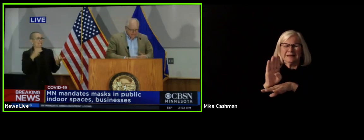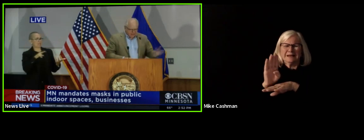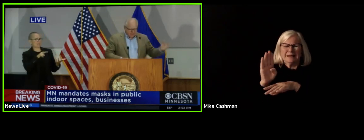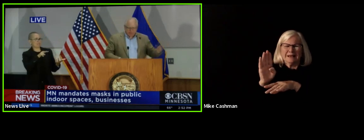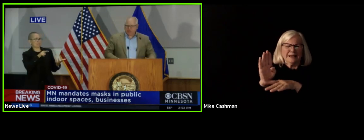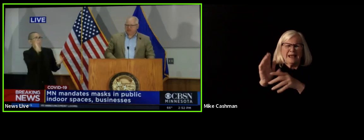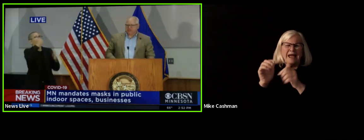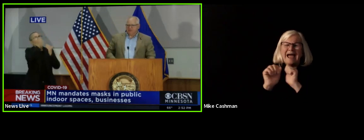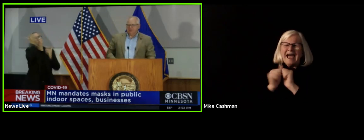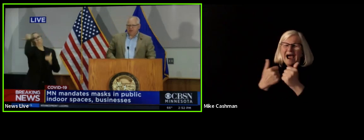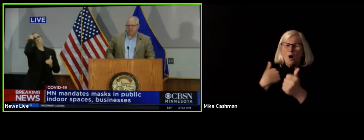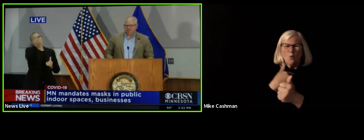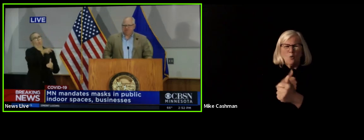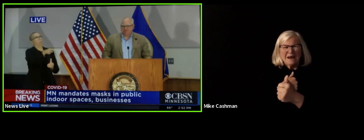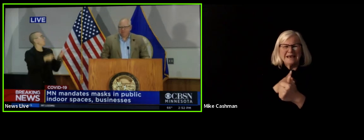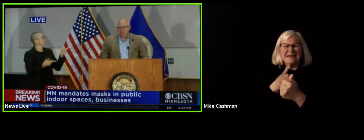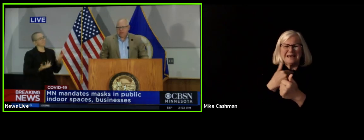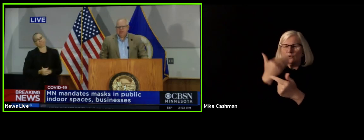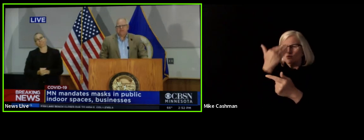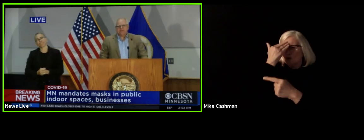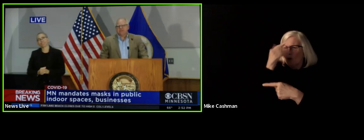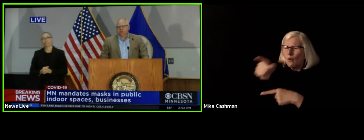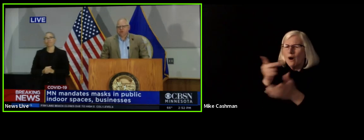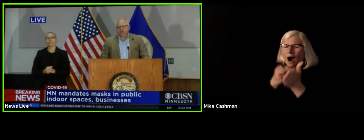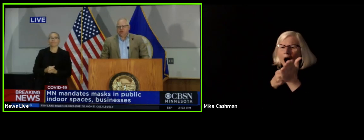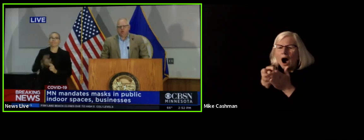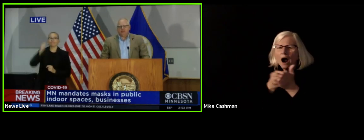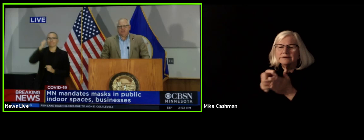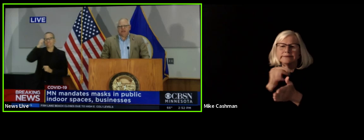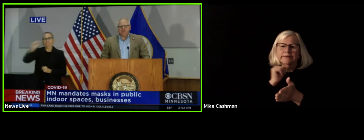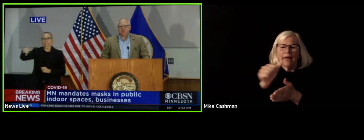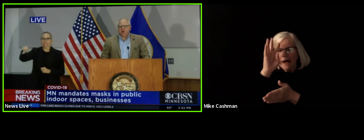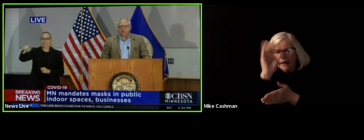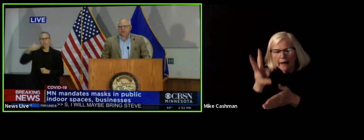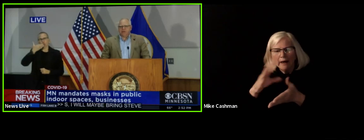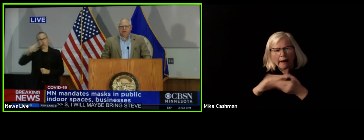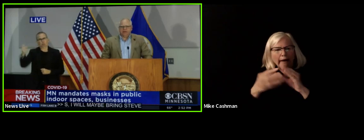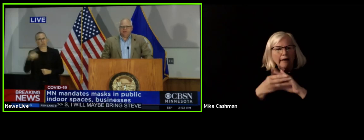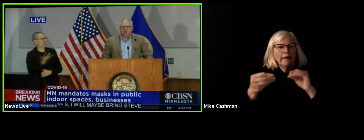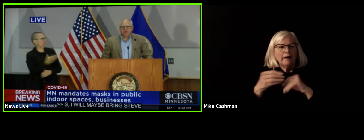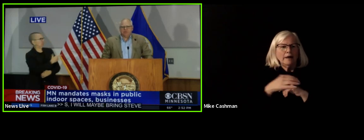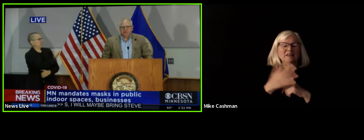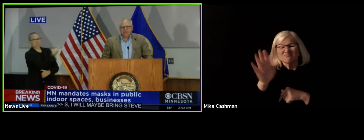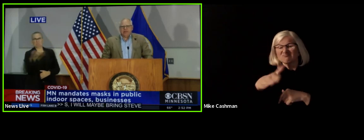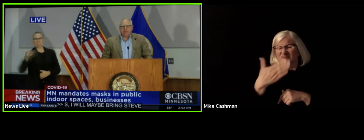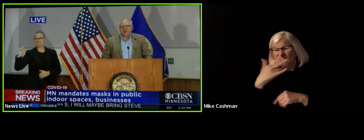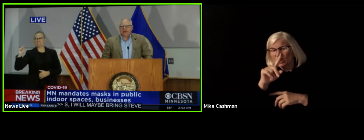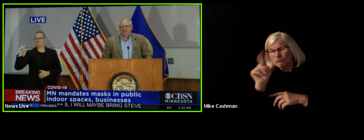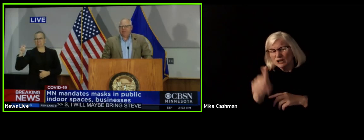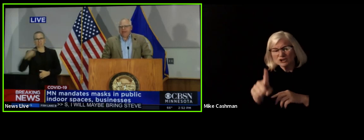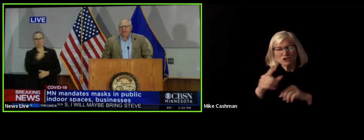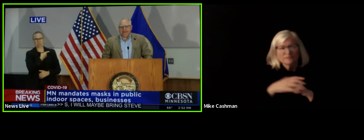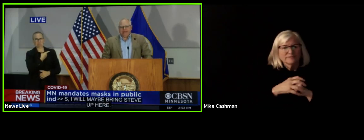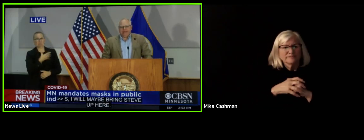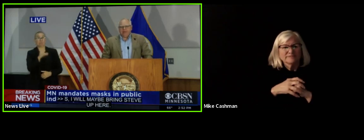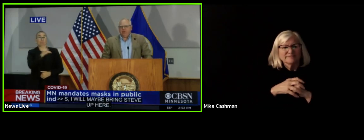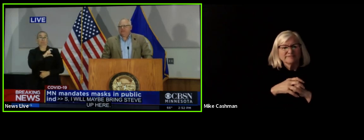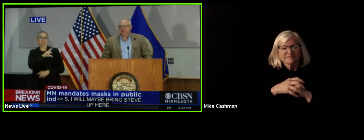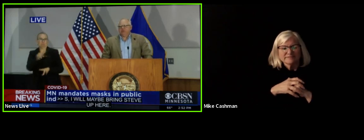Yeah, and I'll maybe bring Steve up here. This is a really good question, and I just want to be clear. Enforcement, and when we have a